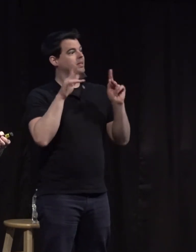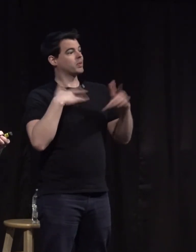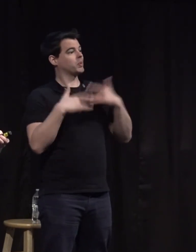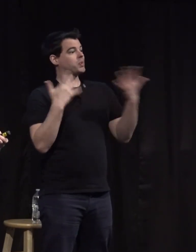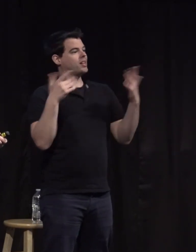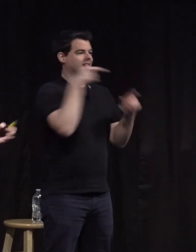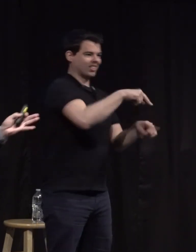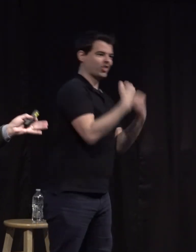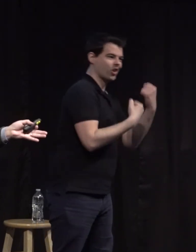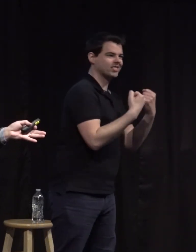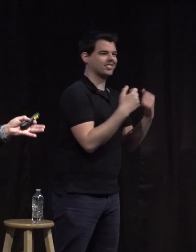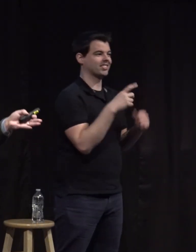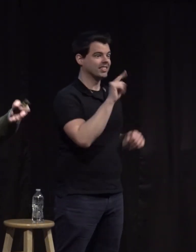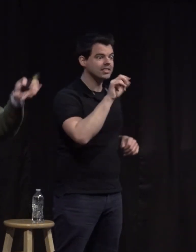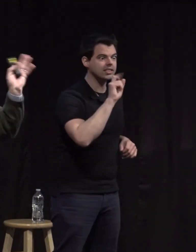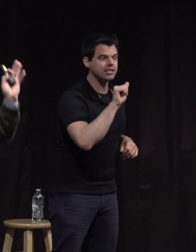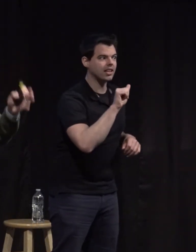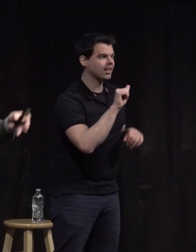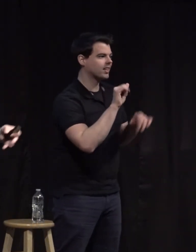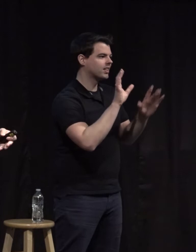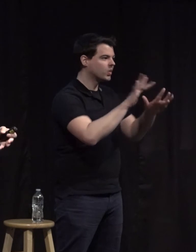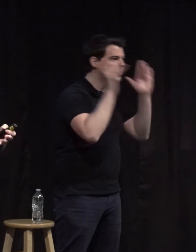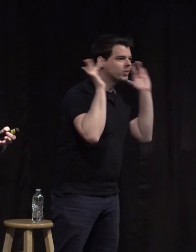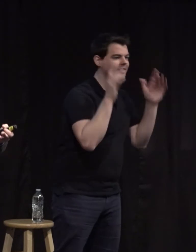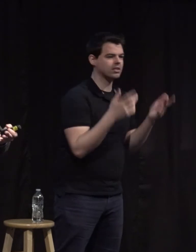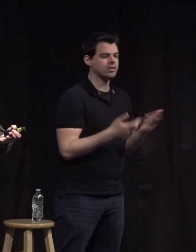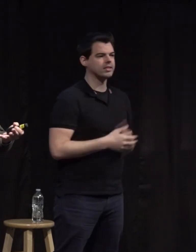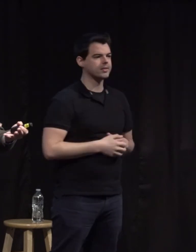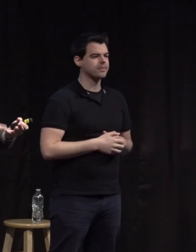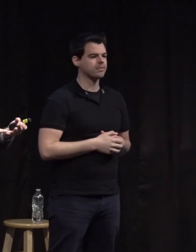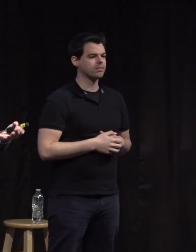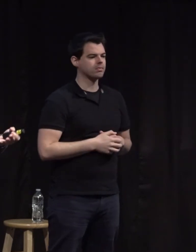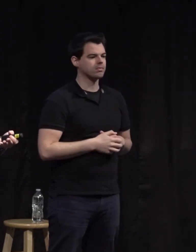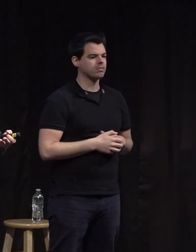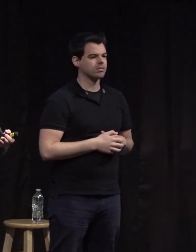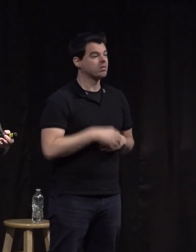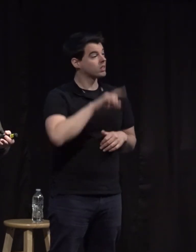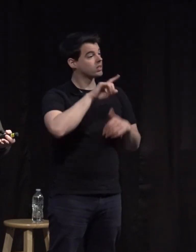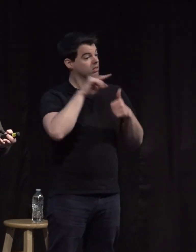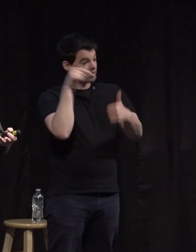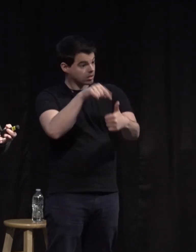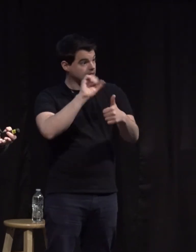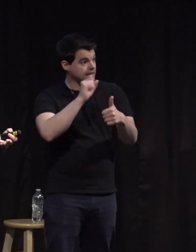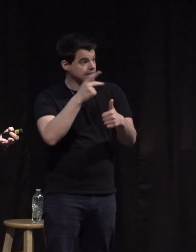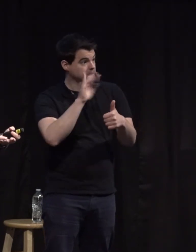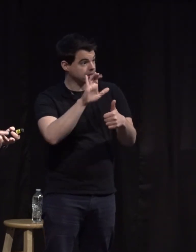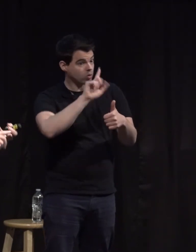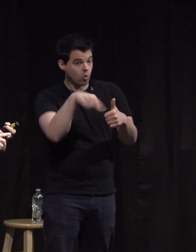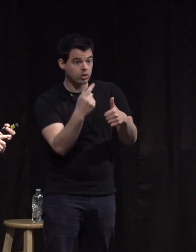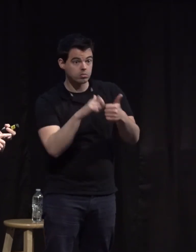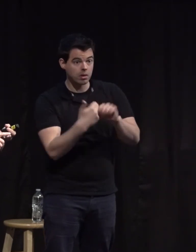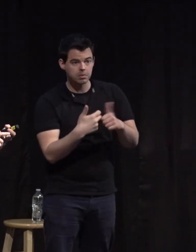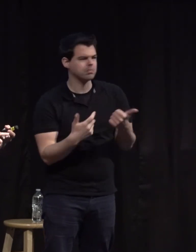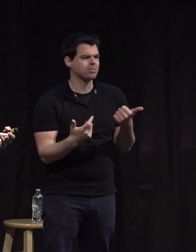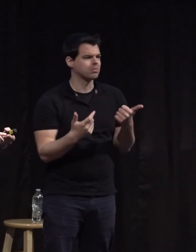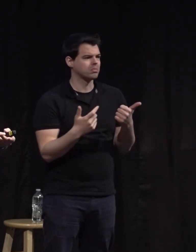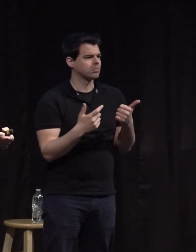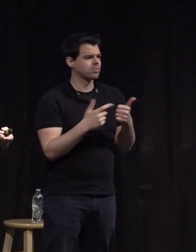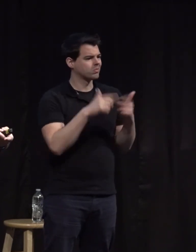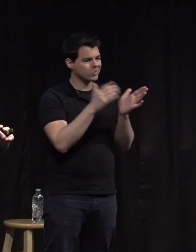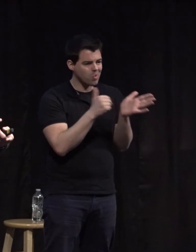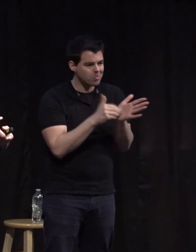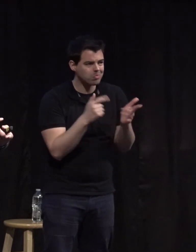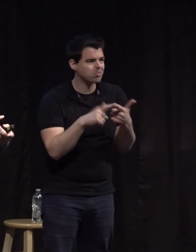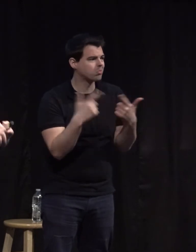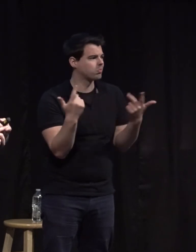this. Because it's not just septic tanks and whatever, it's food packaging, soaps, fire retardants,